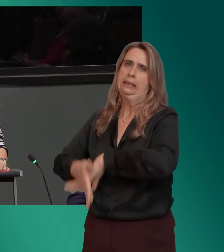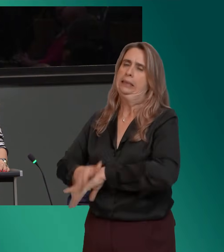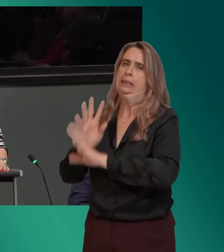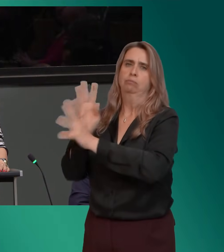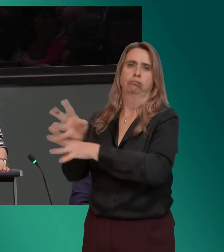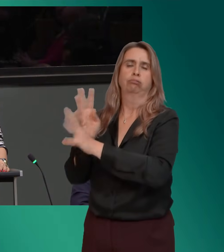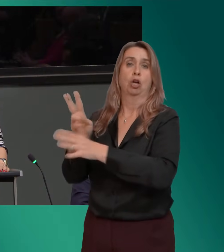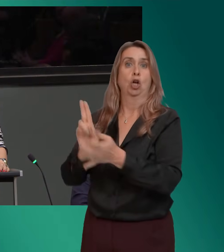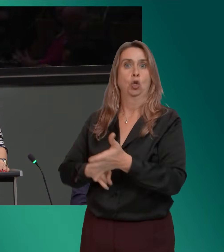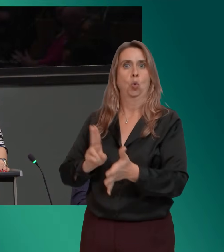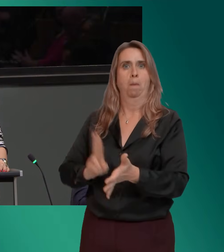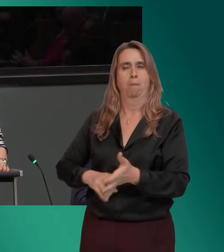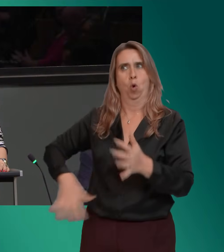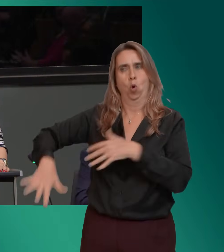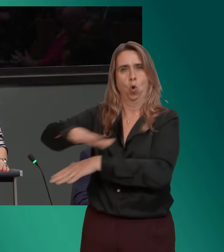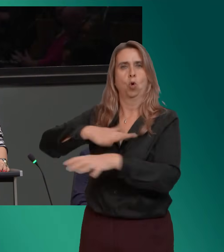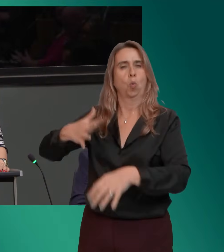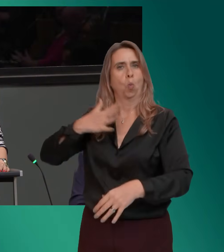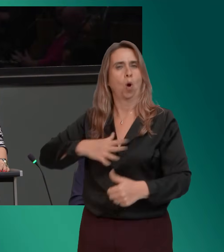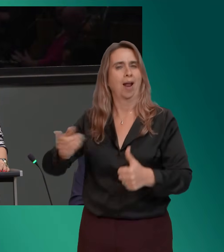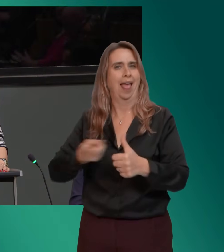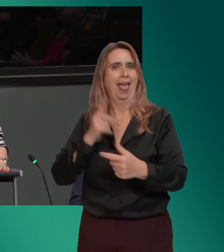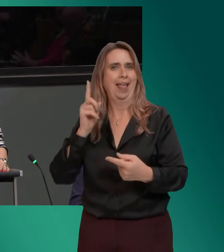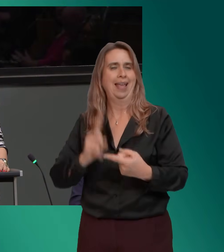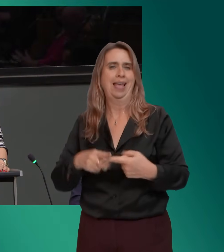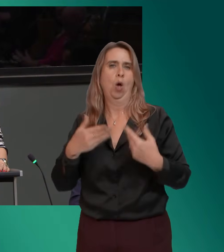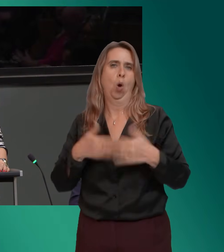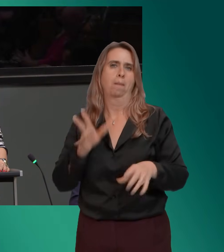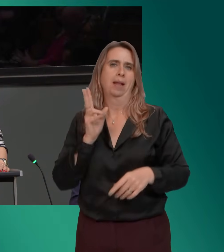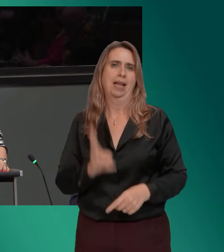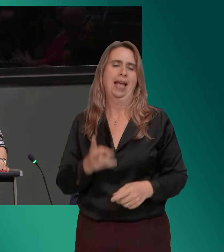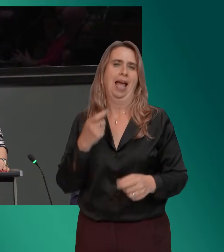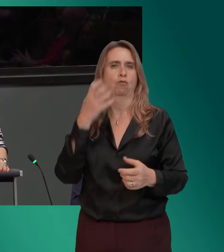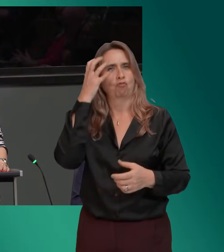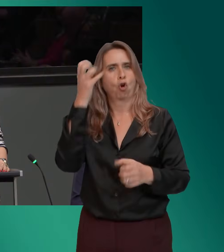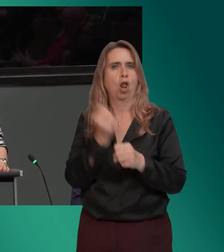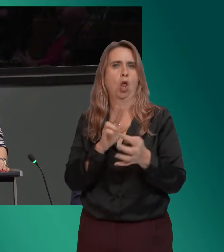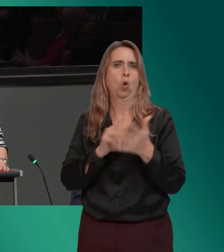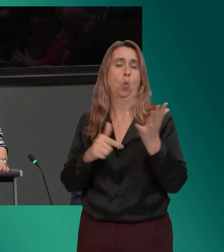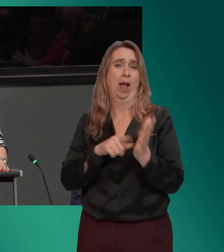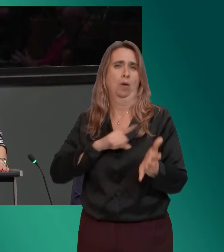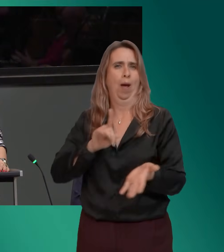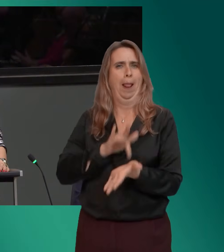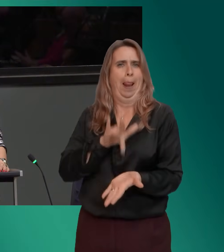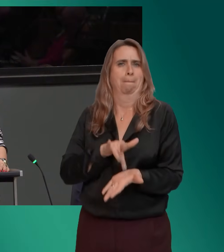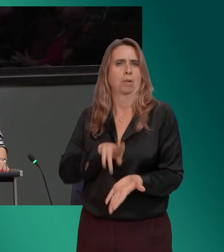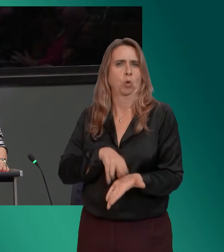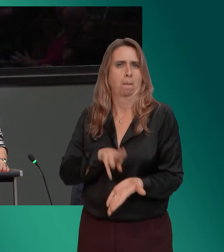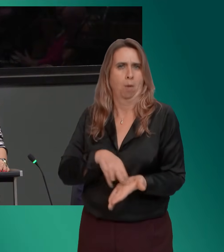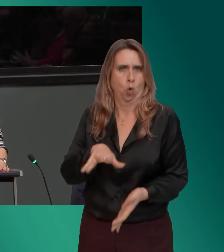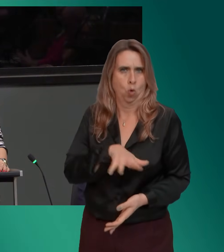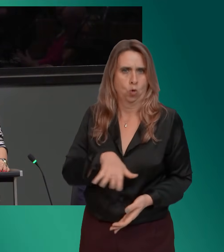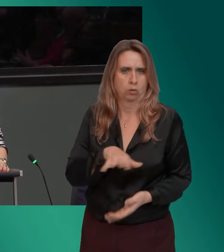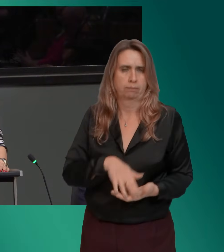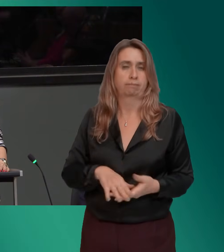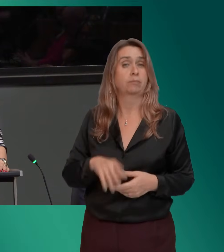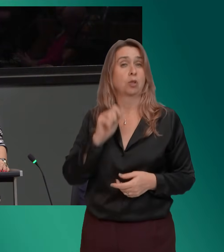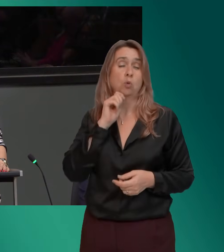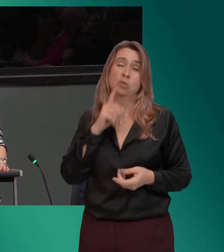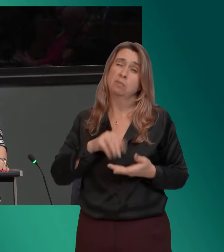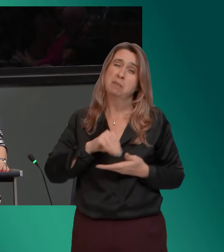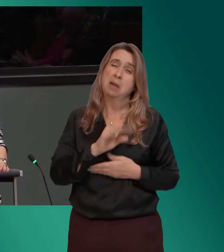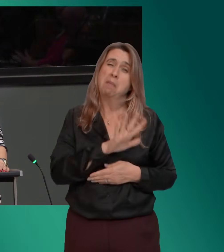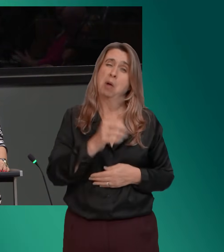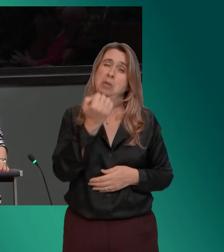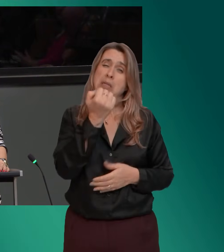Newport, there are growing calls to have an A&E department to be reopened at the Royal Gwent Hospital in the heart of the city. It's anticipated that the cost of doing this will cost approximately